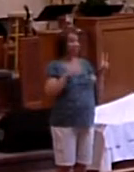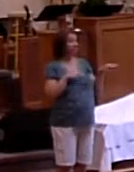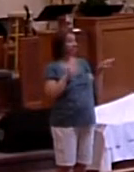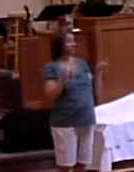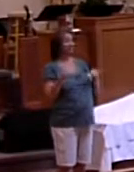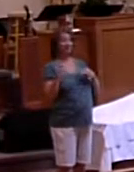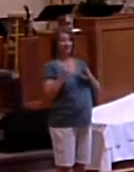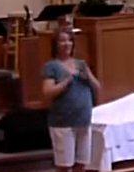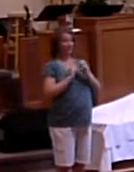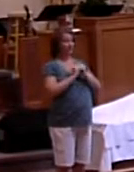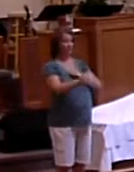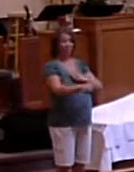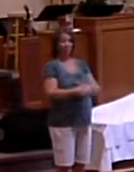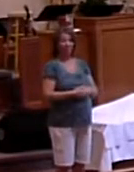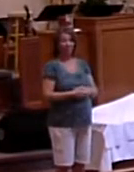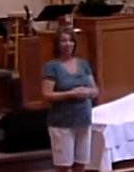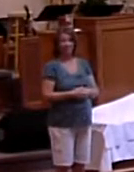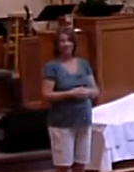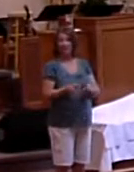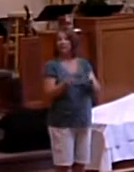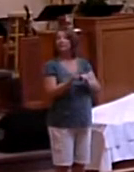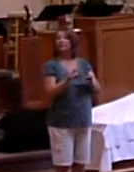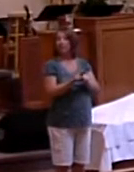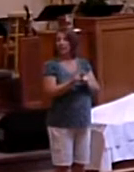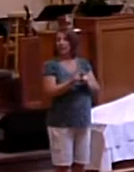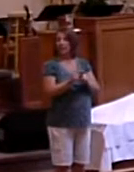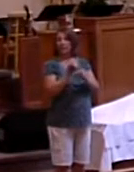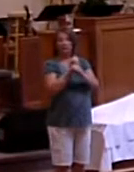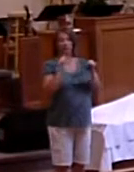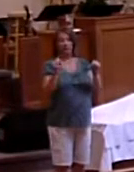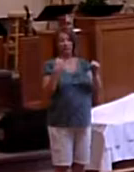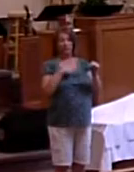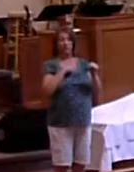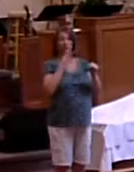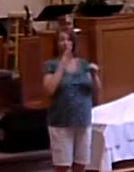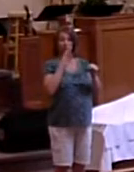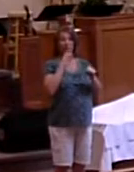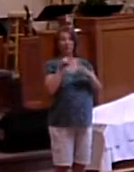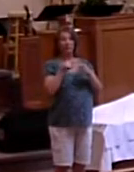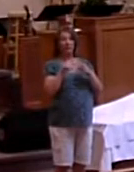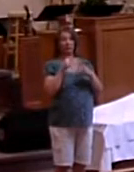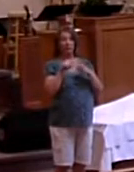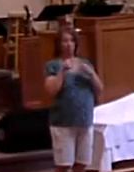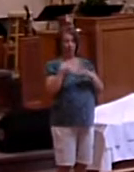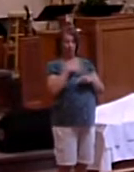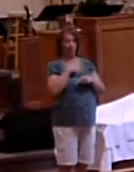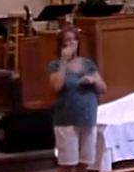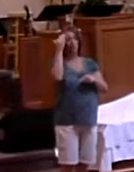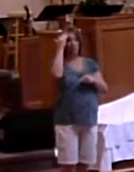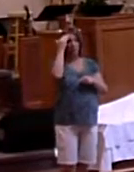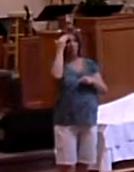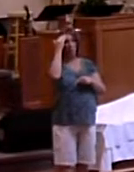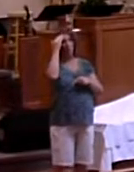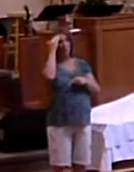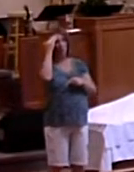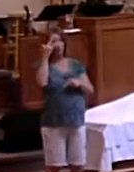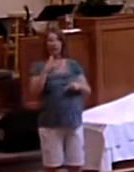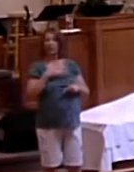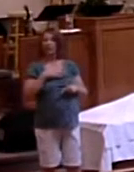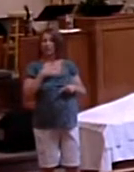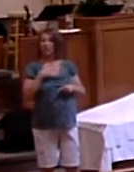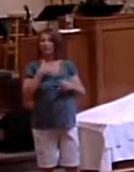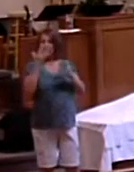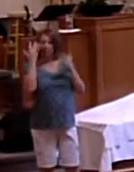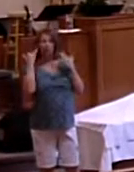on by. And that's kind of like this refuge that we're talking about. Whenever we are familiar with the refuge, when we are familiar with